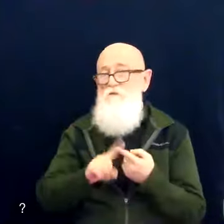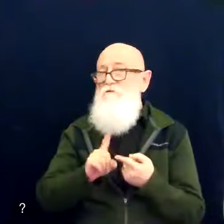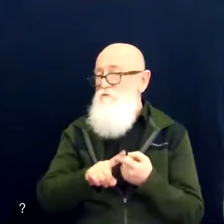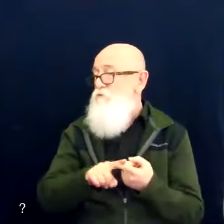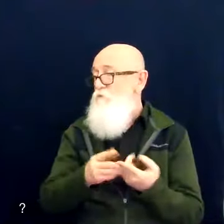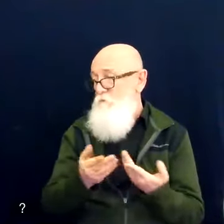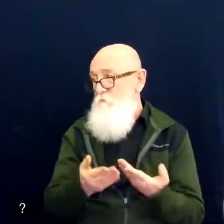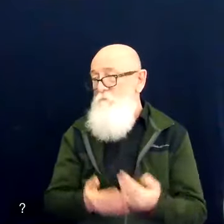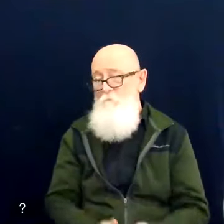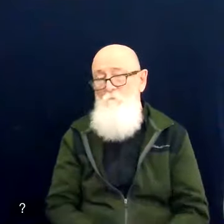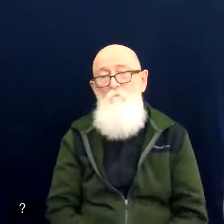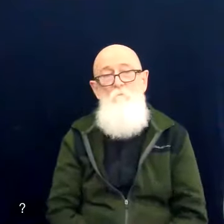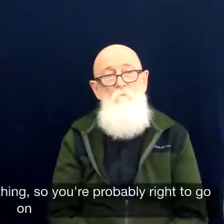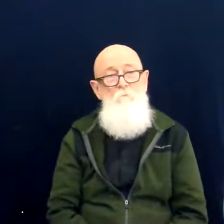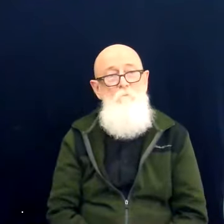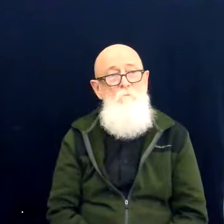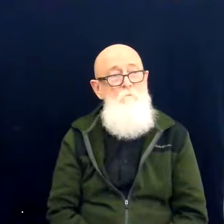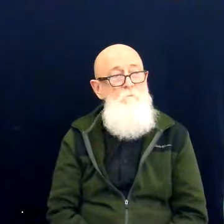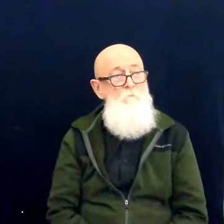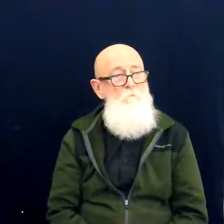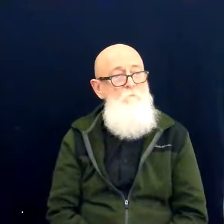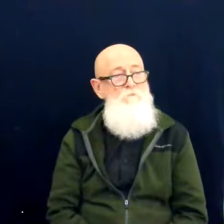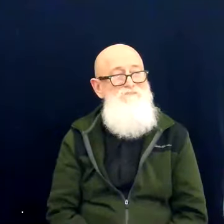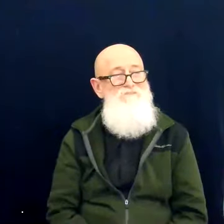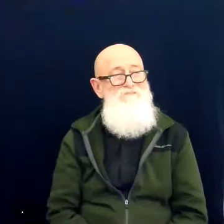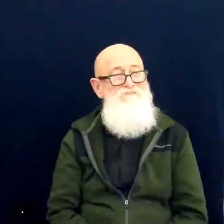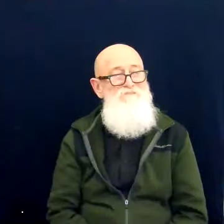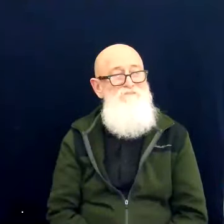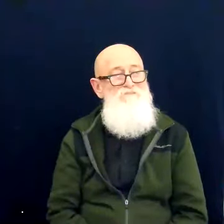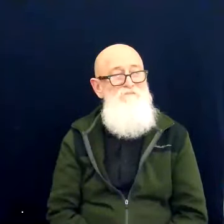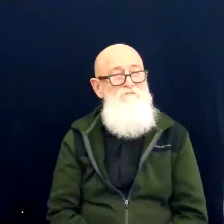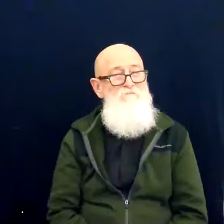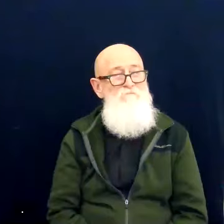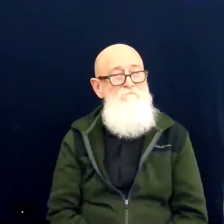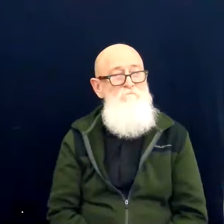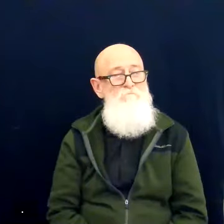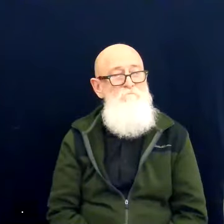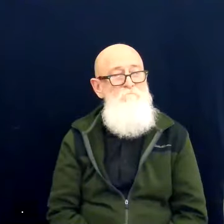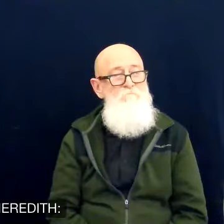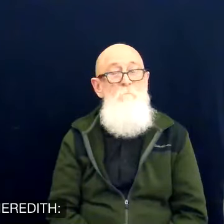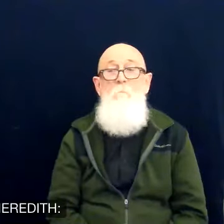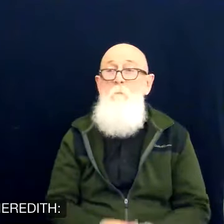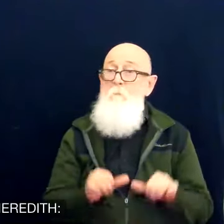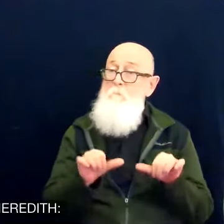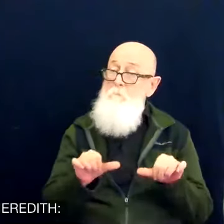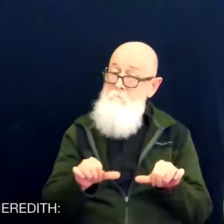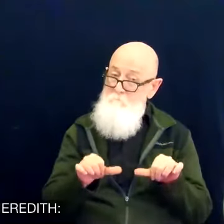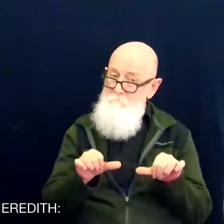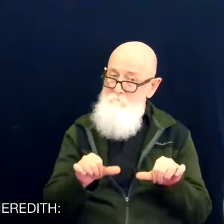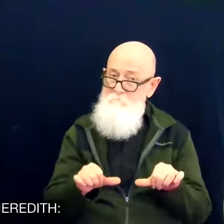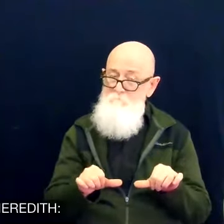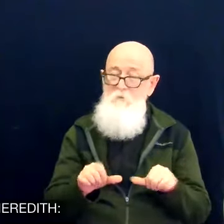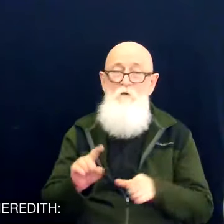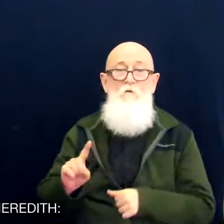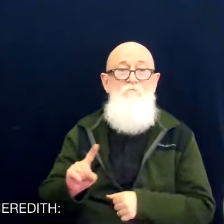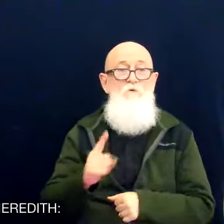Okay, great. So the first thing that I was going to